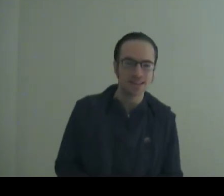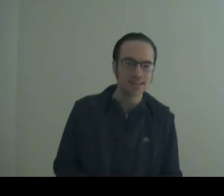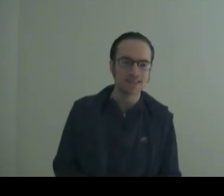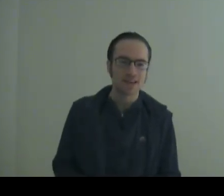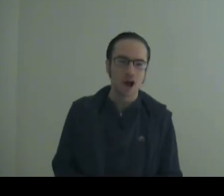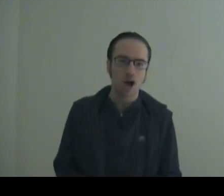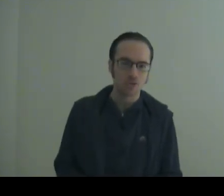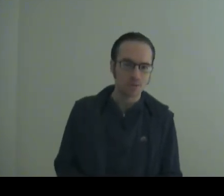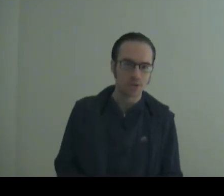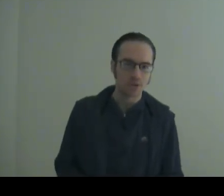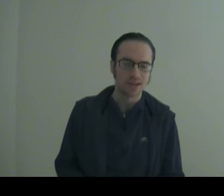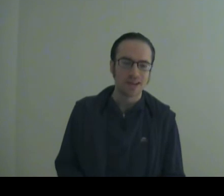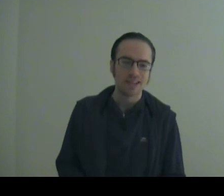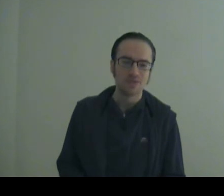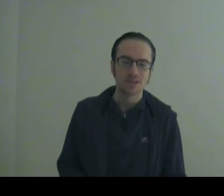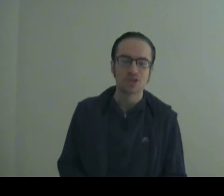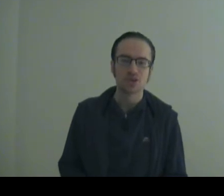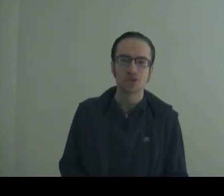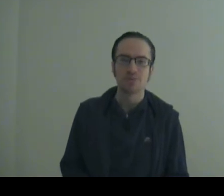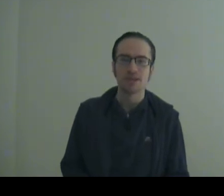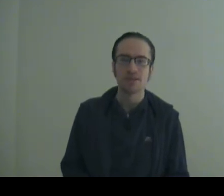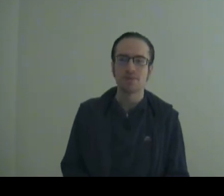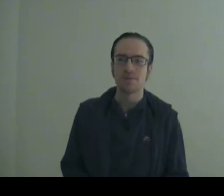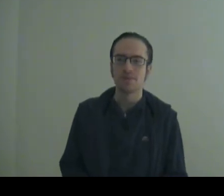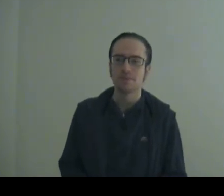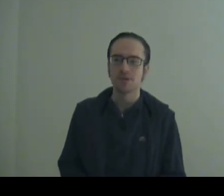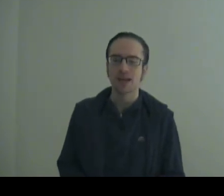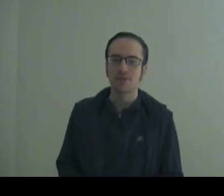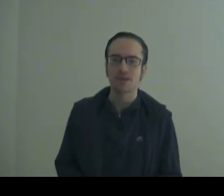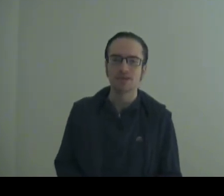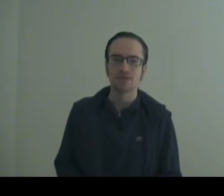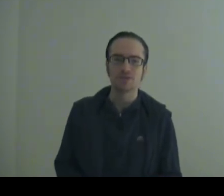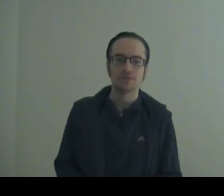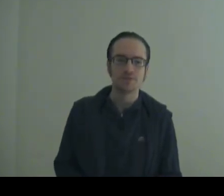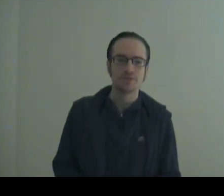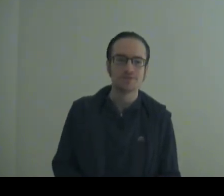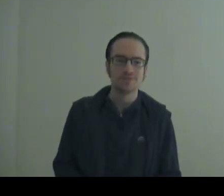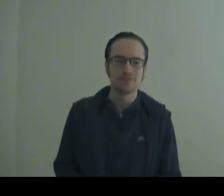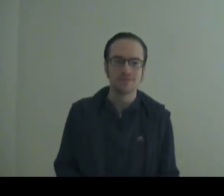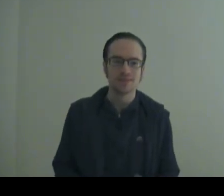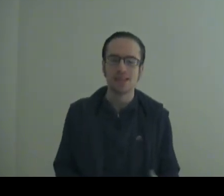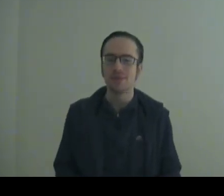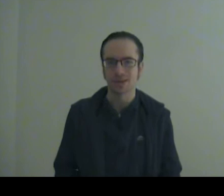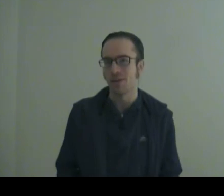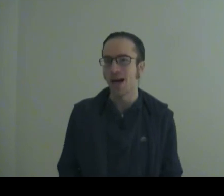he's a criminal. He really should be putting effort into keeping them